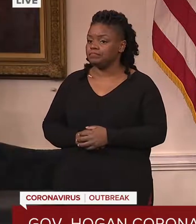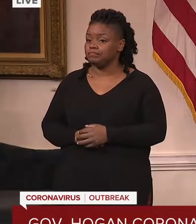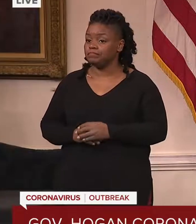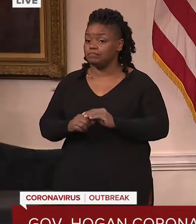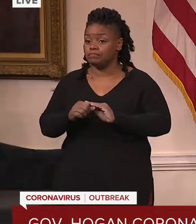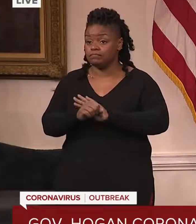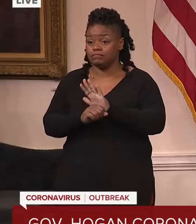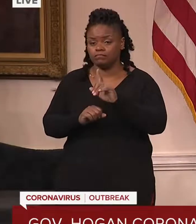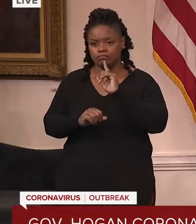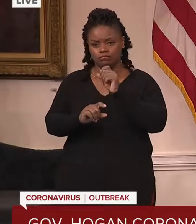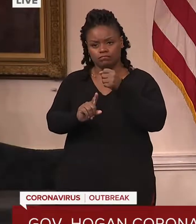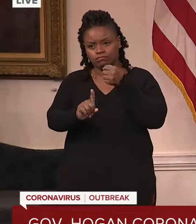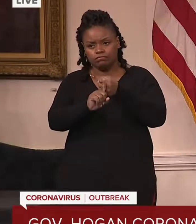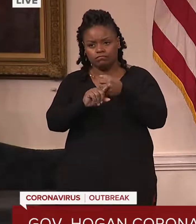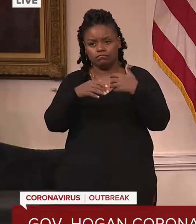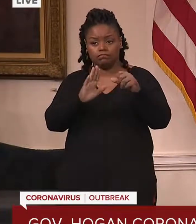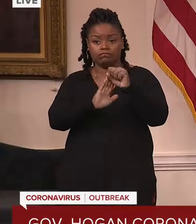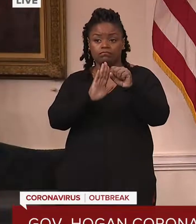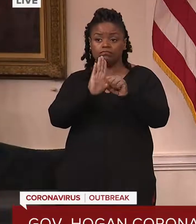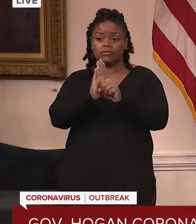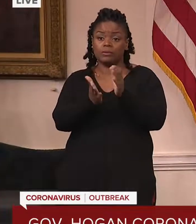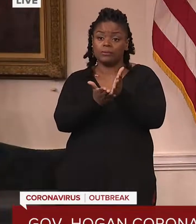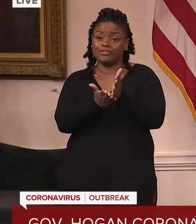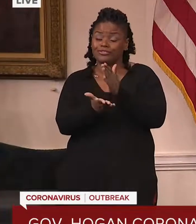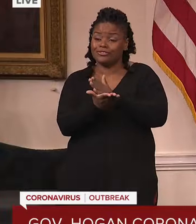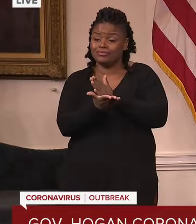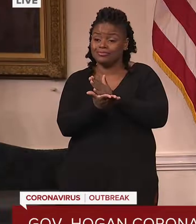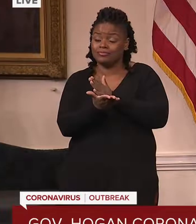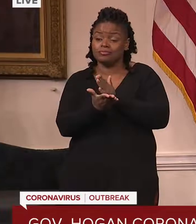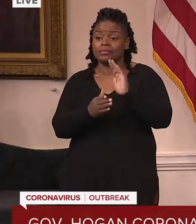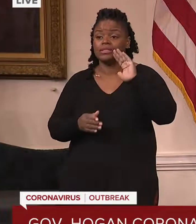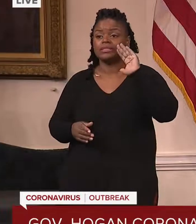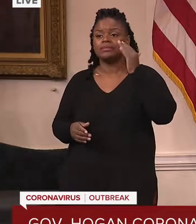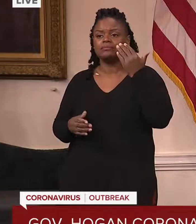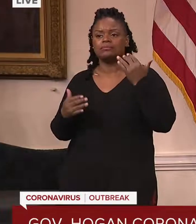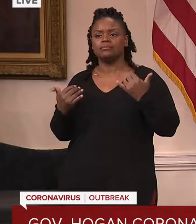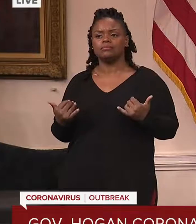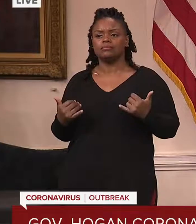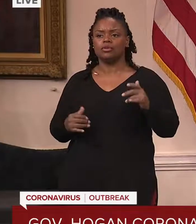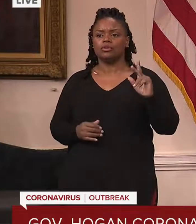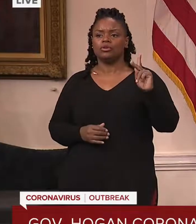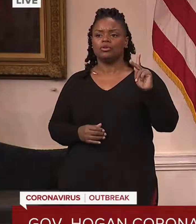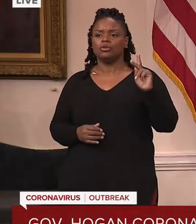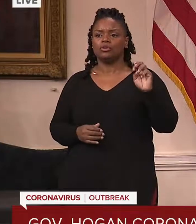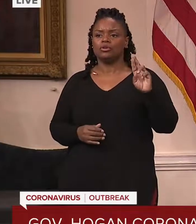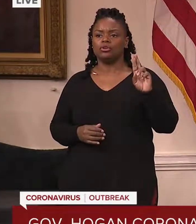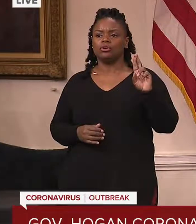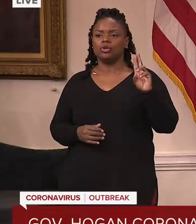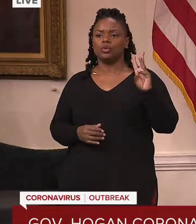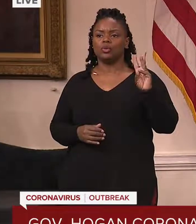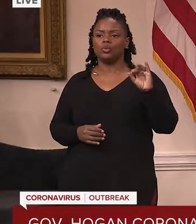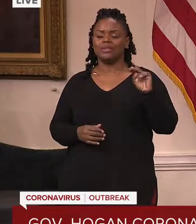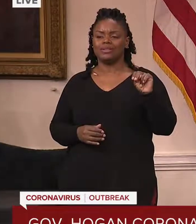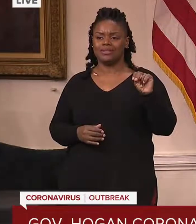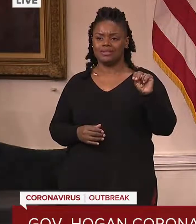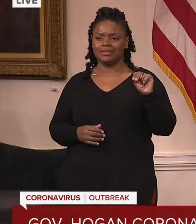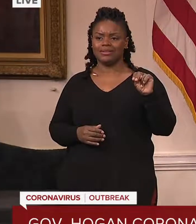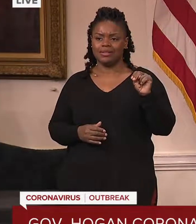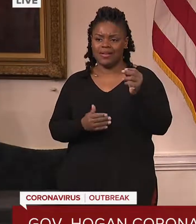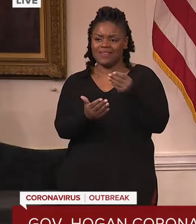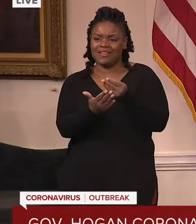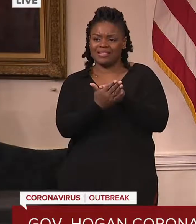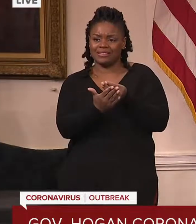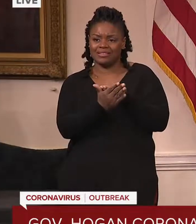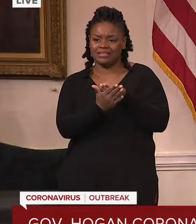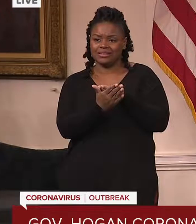budget, what's your reaction to the promised override of the current financing veto? I haven't heard any promise about that.